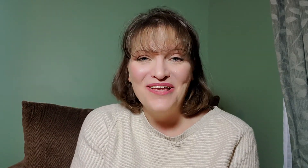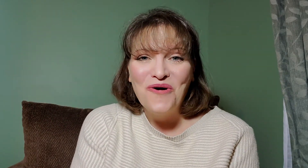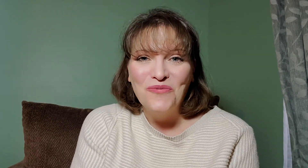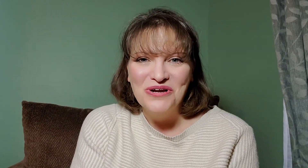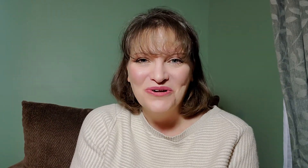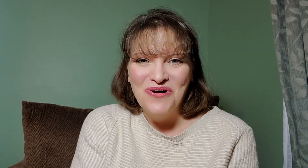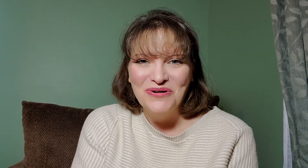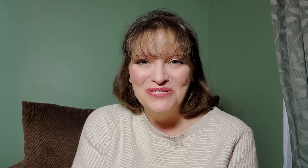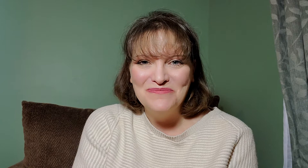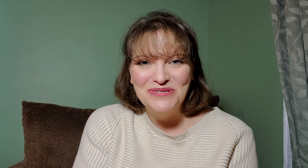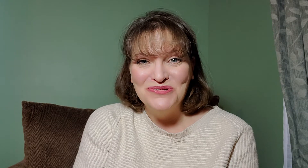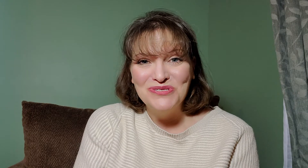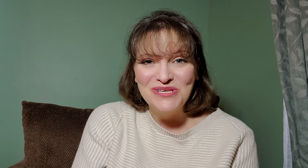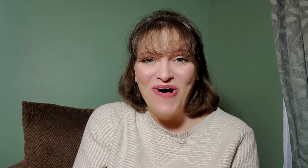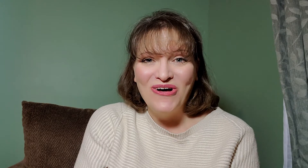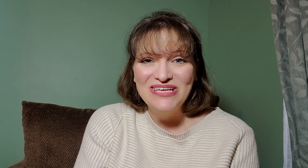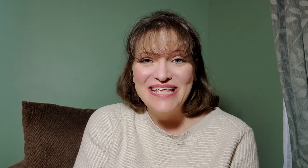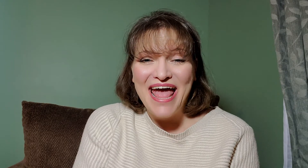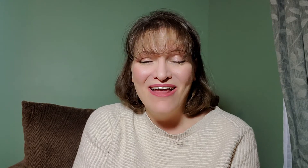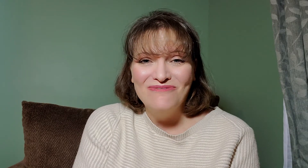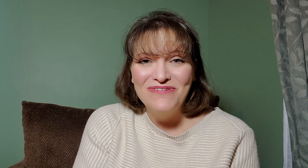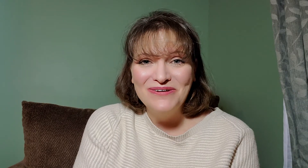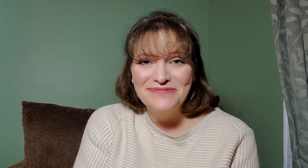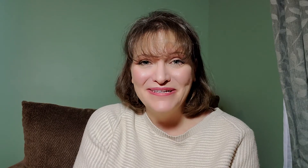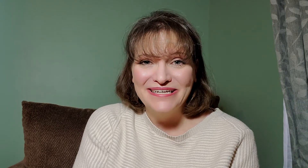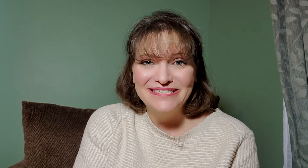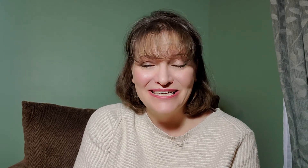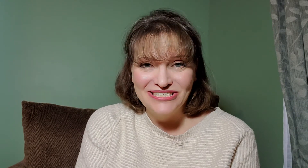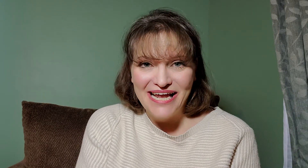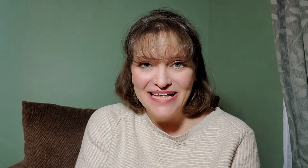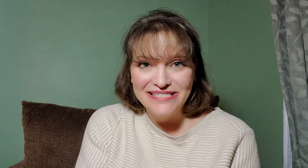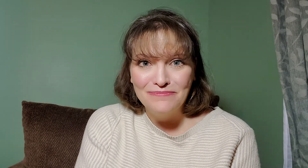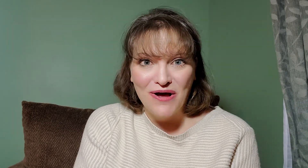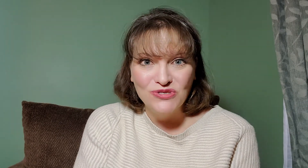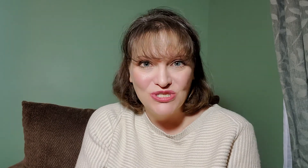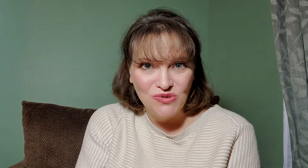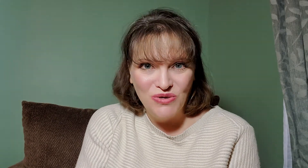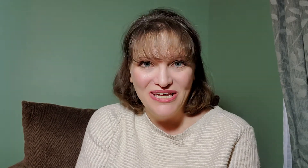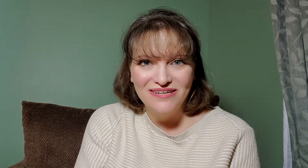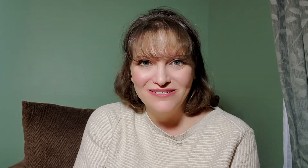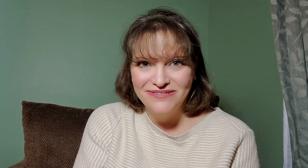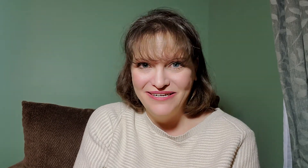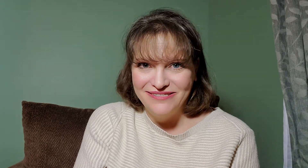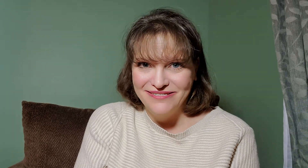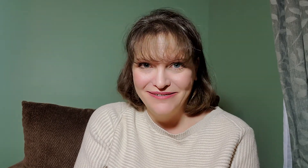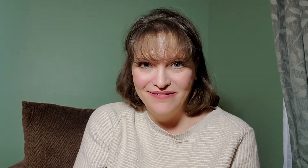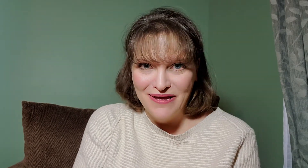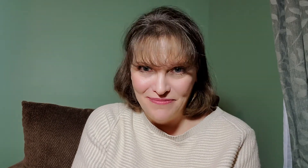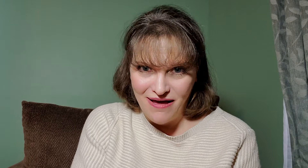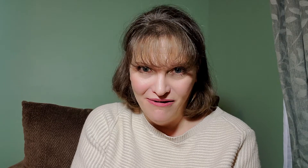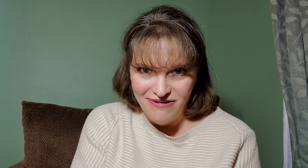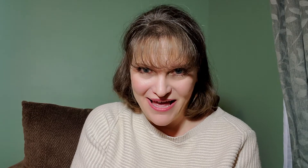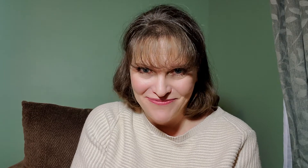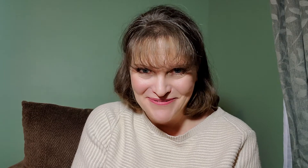we are going to do songs and finger plays and chants about sweet treats. You might be hungry